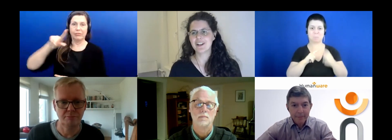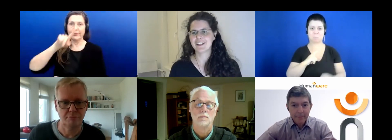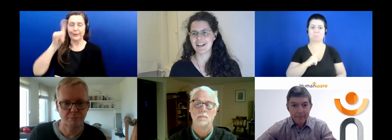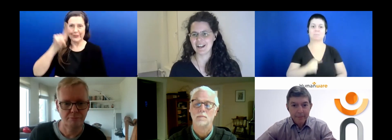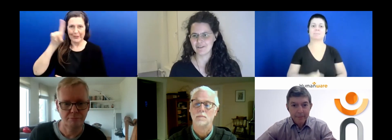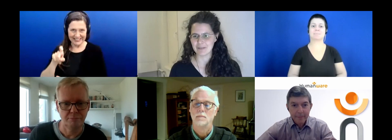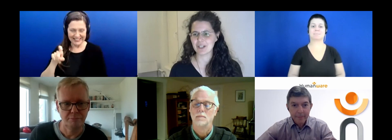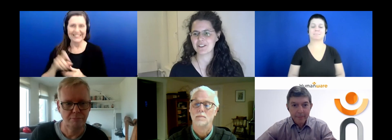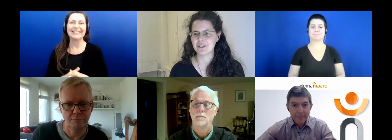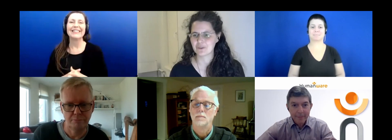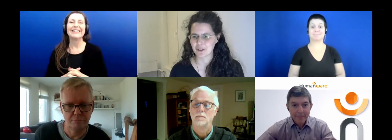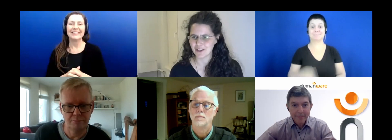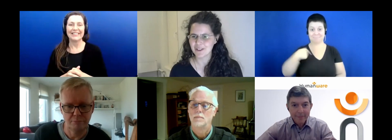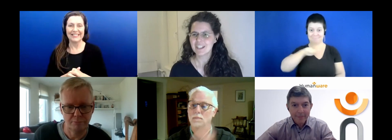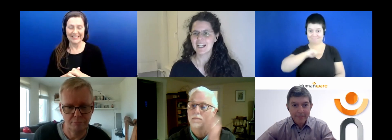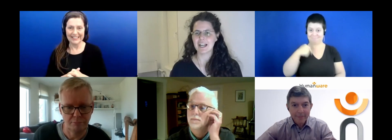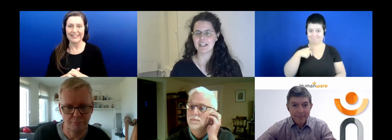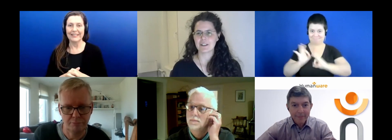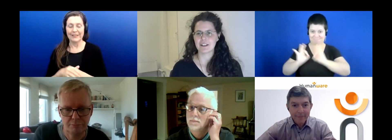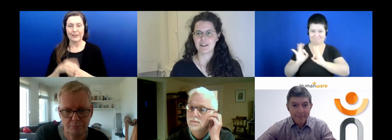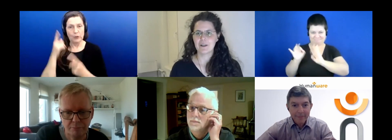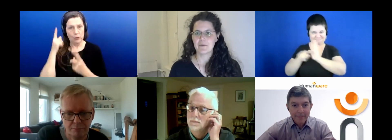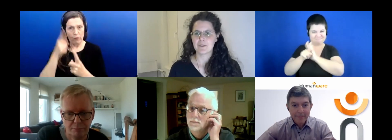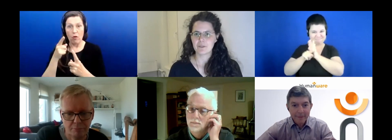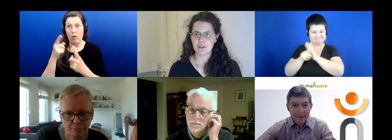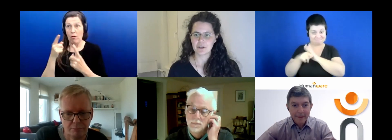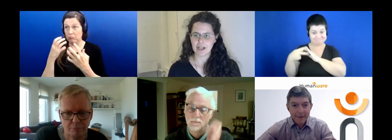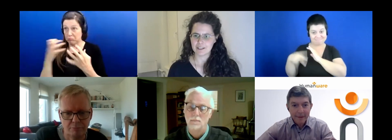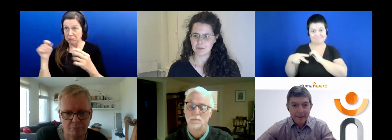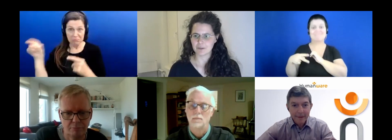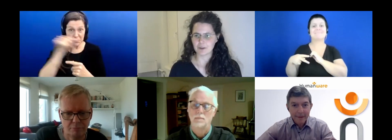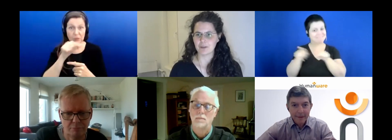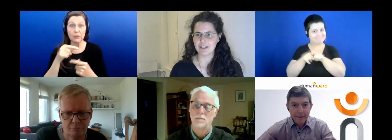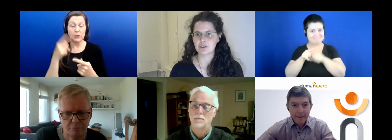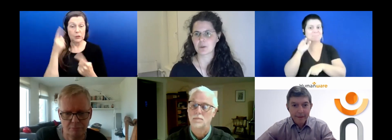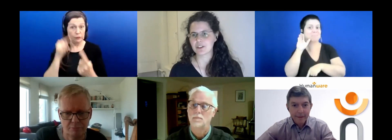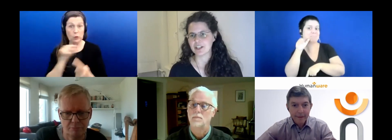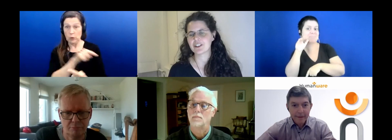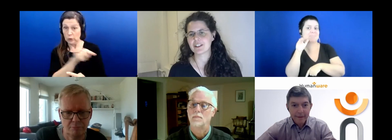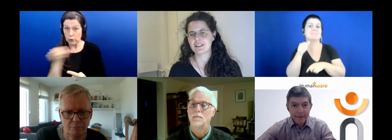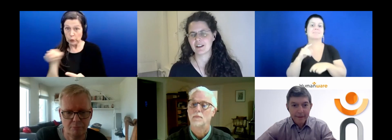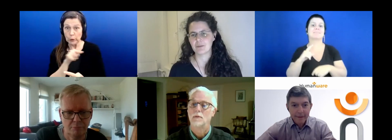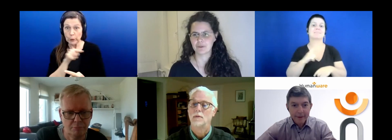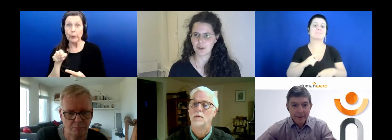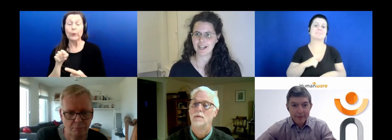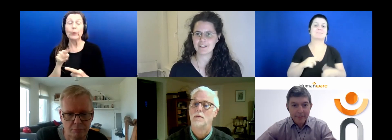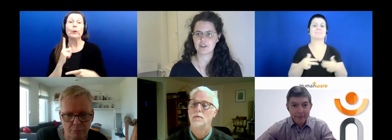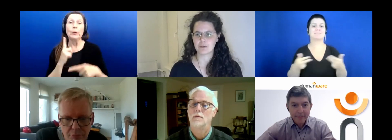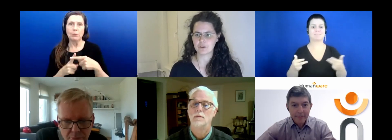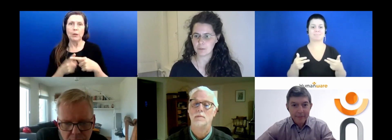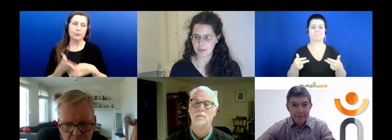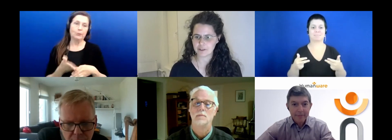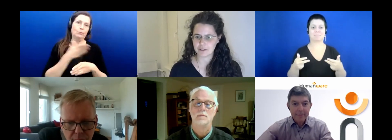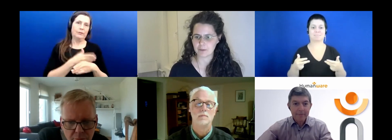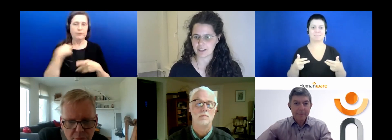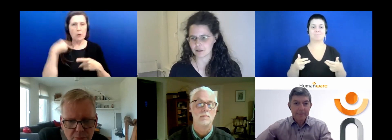also have many questions for you. And we've also had a bit of a brainstorm session beforehand, so